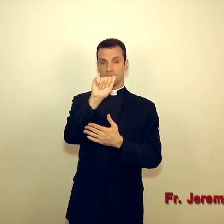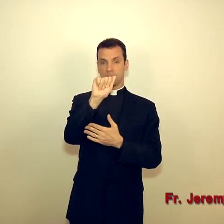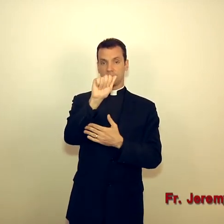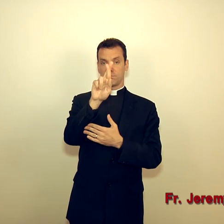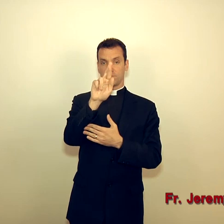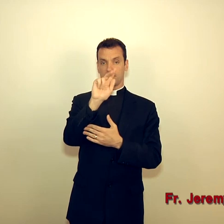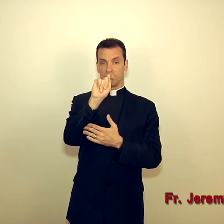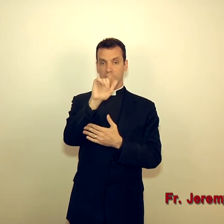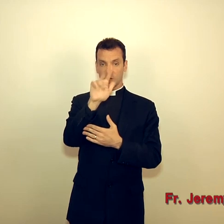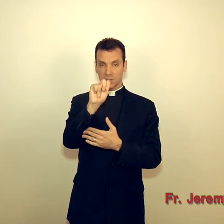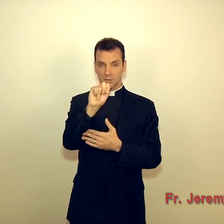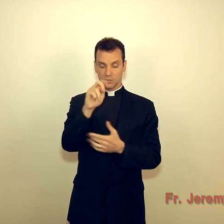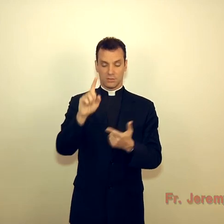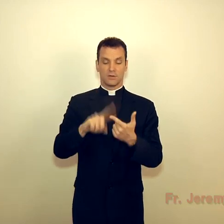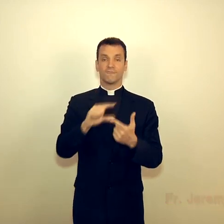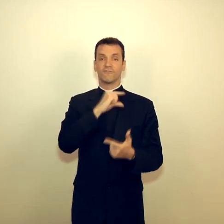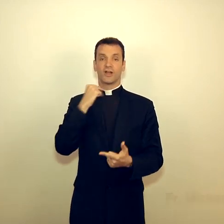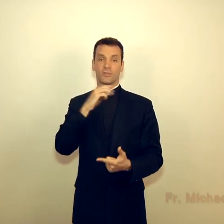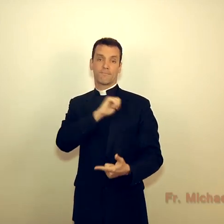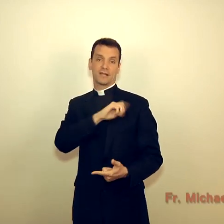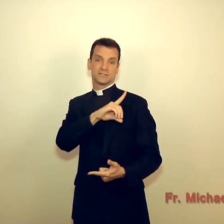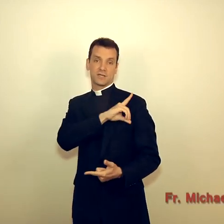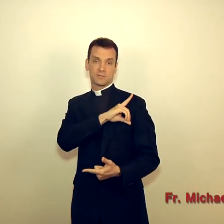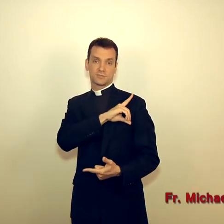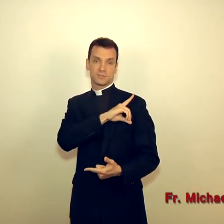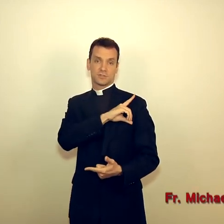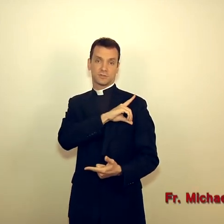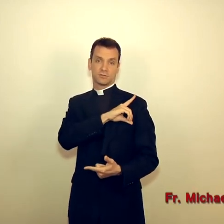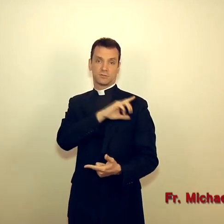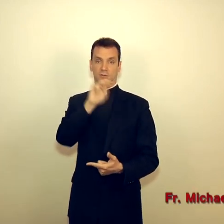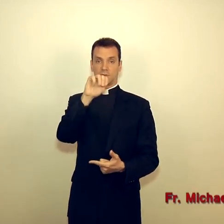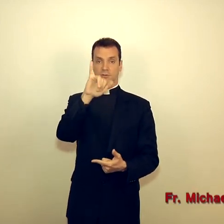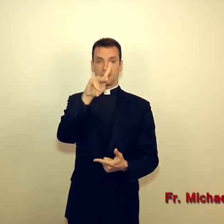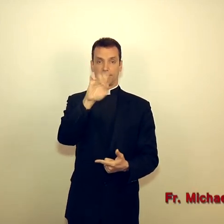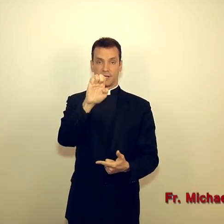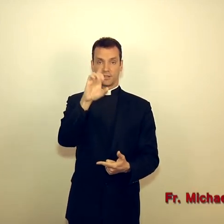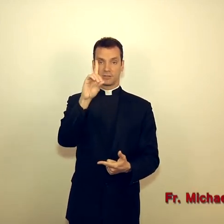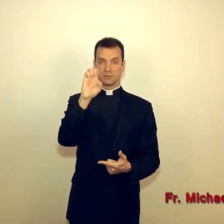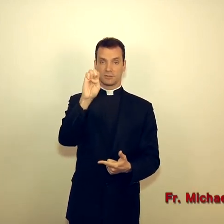St.Martin, and Father Michael Depsick,